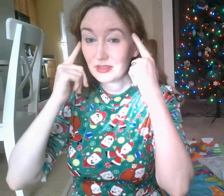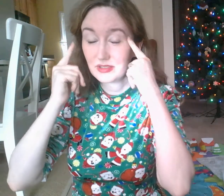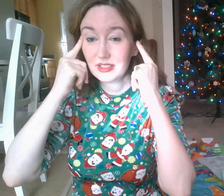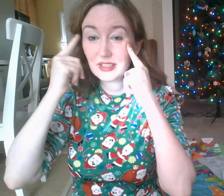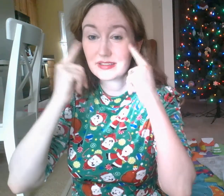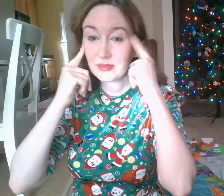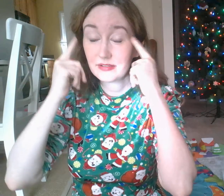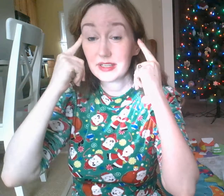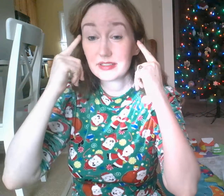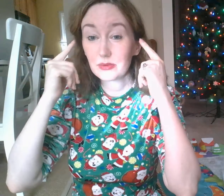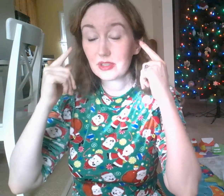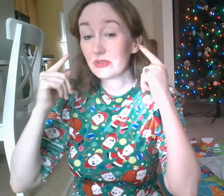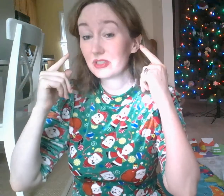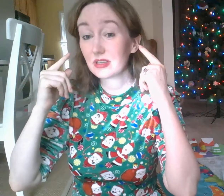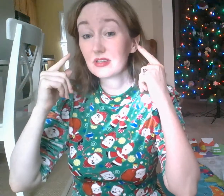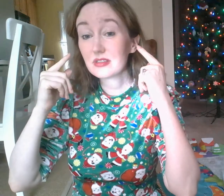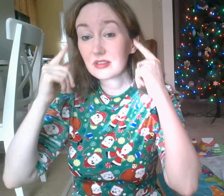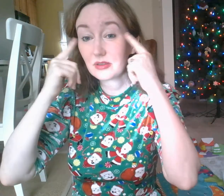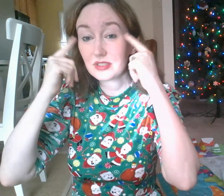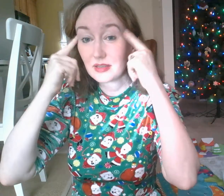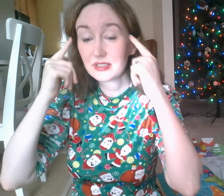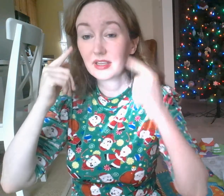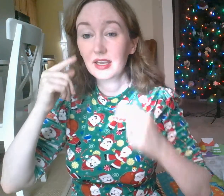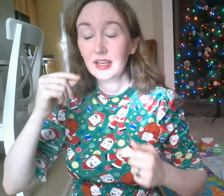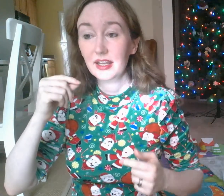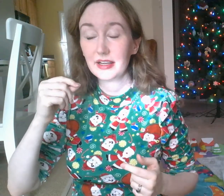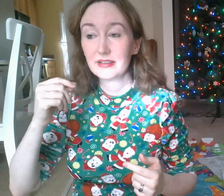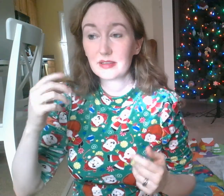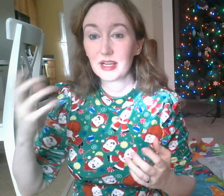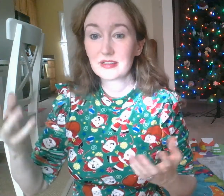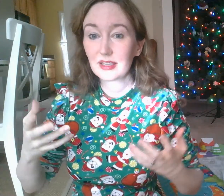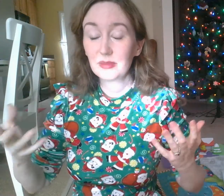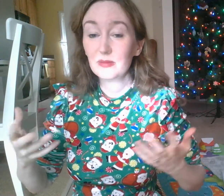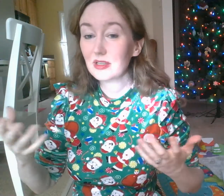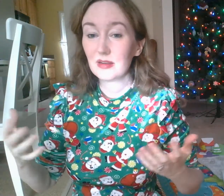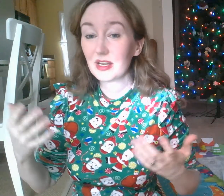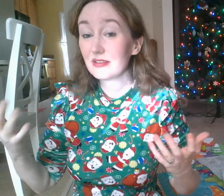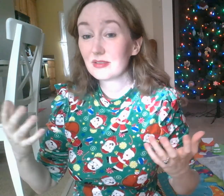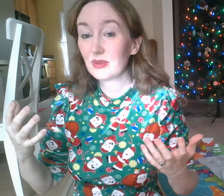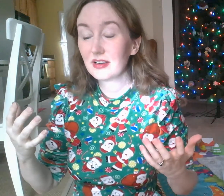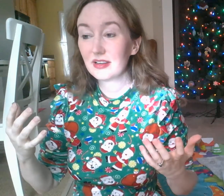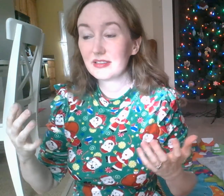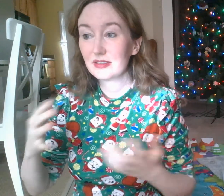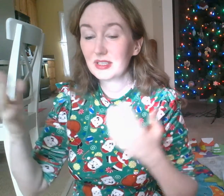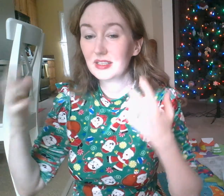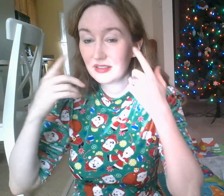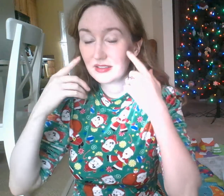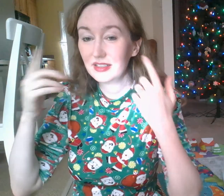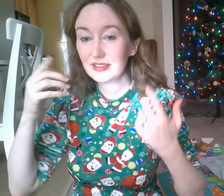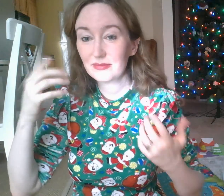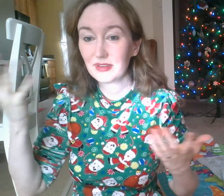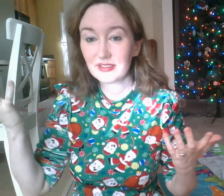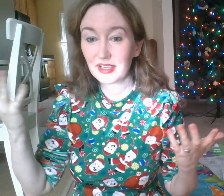rhinestone dealies on my face. They were little stickers, little gems. And I just imagine like maybe I'm out somewhere and somebody needed one like